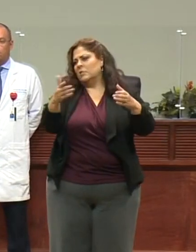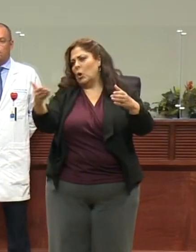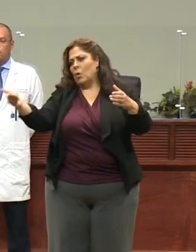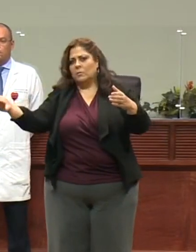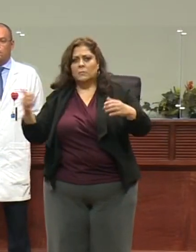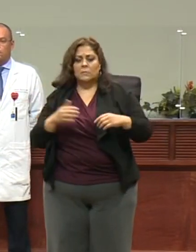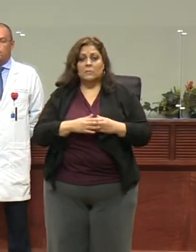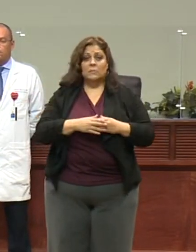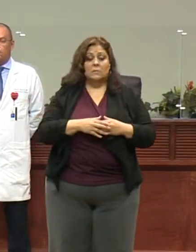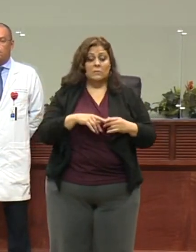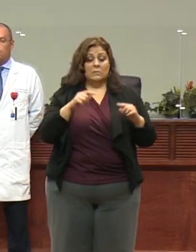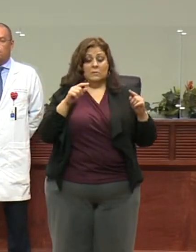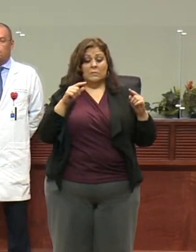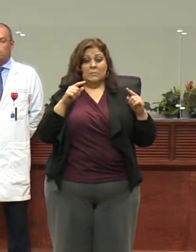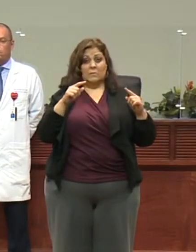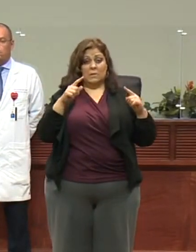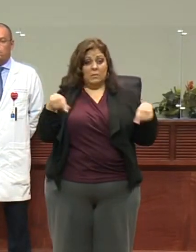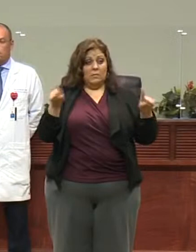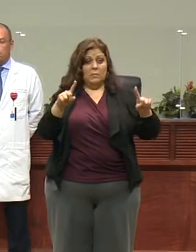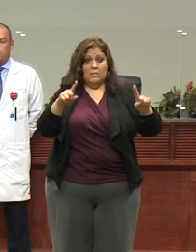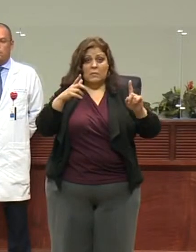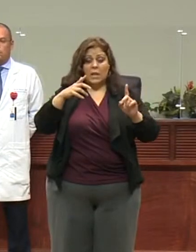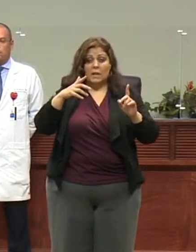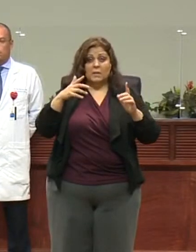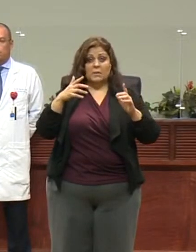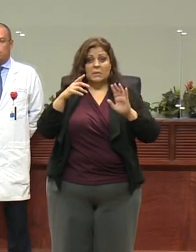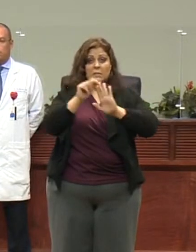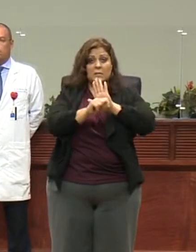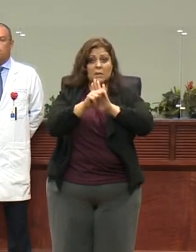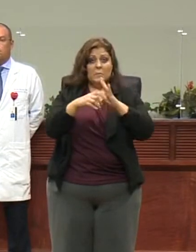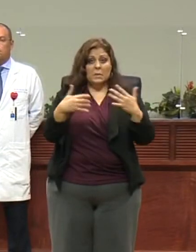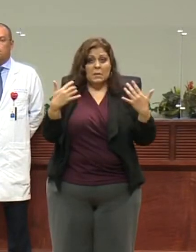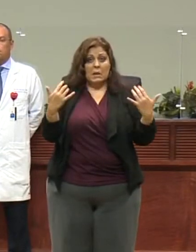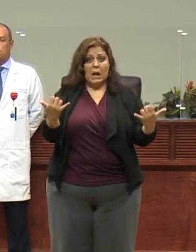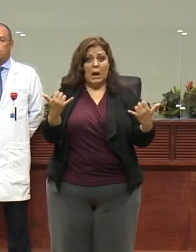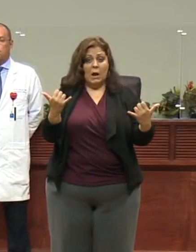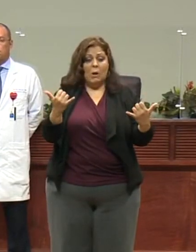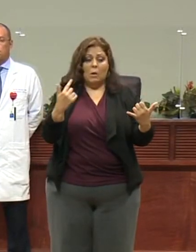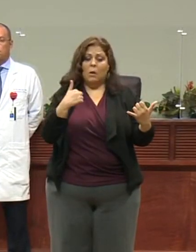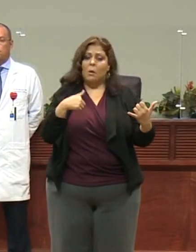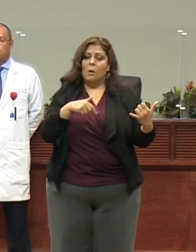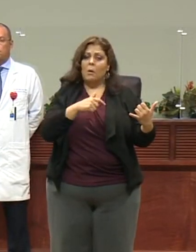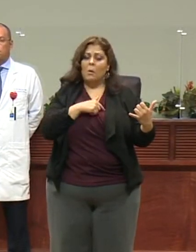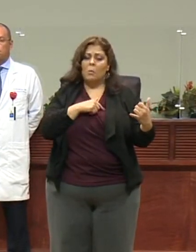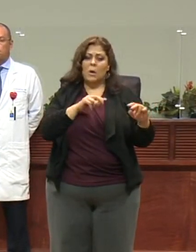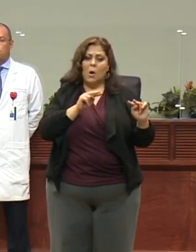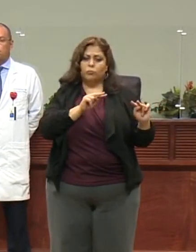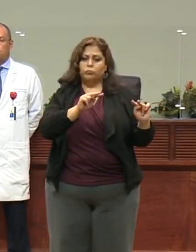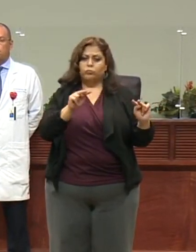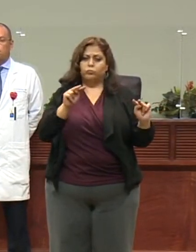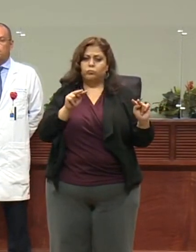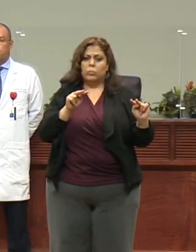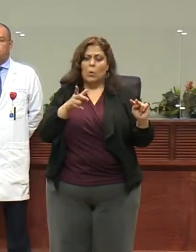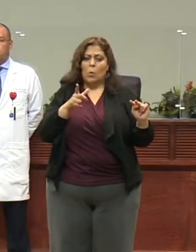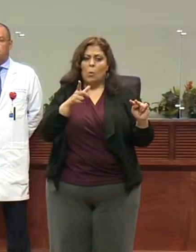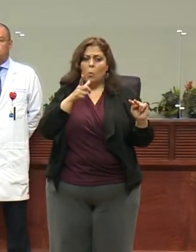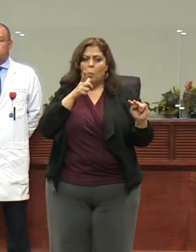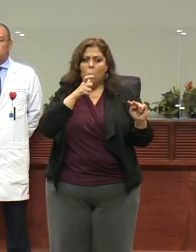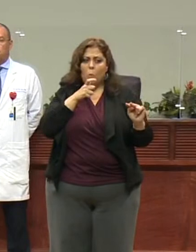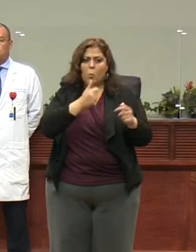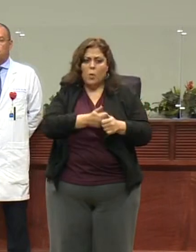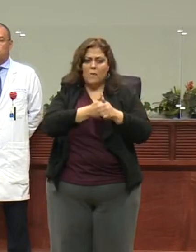in this environment, we have also moved to be very selective and prioritize who we